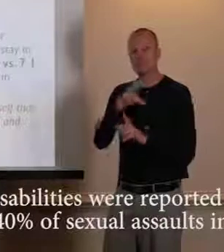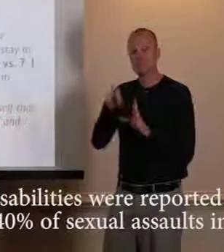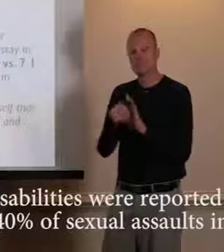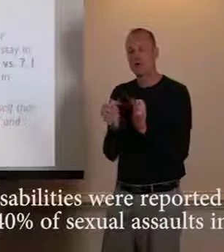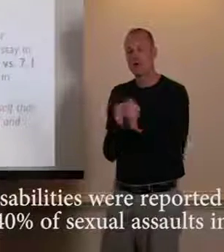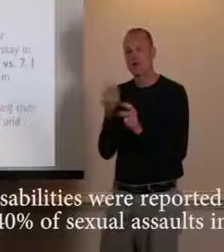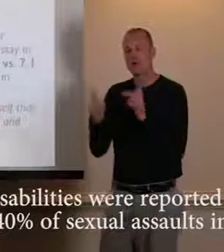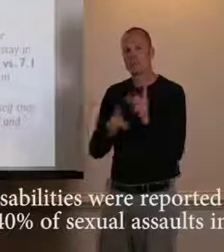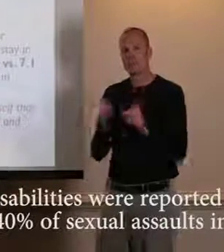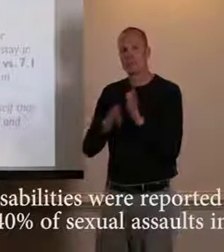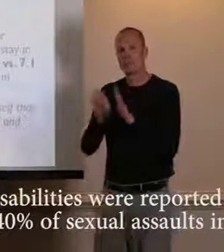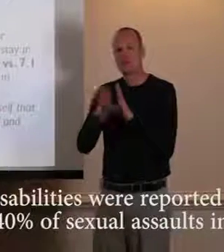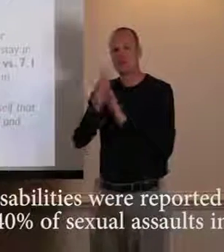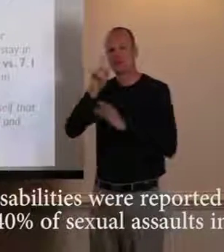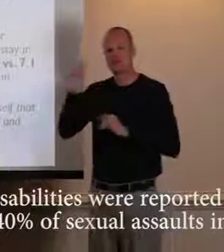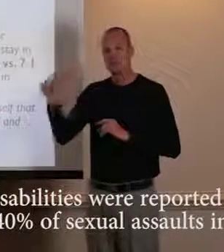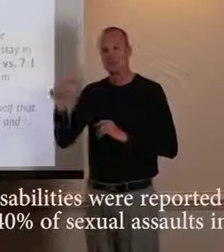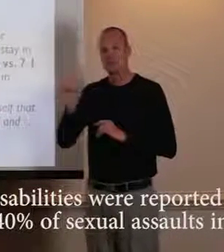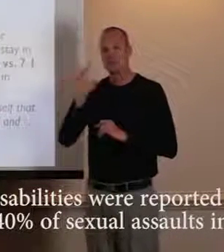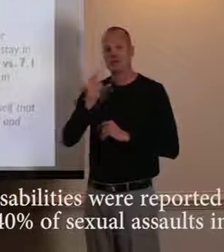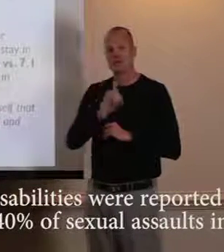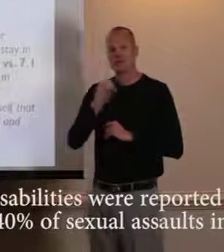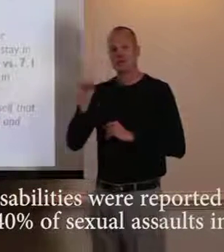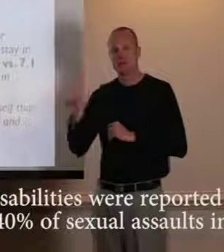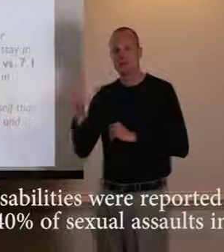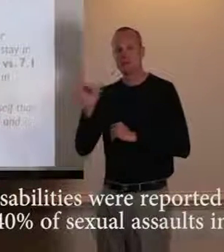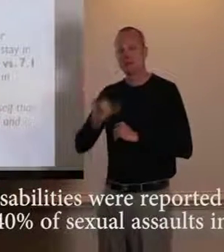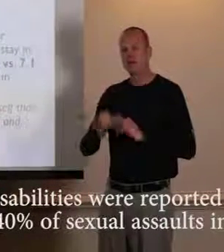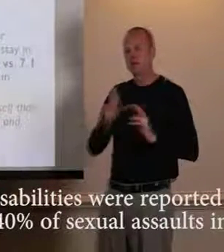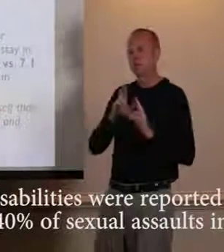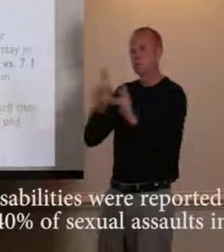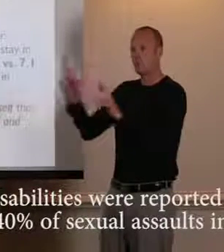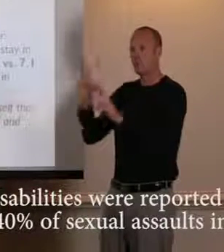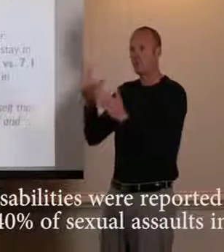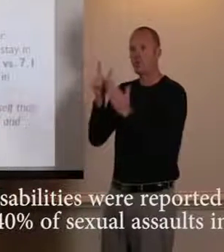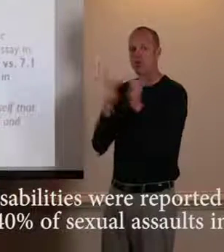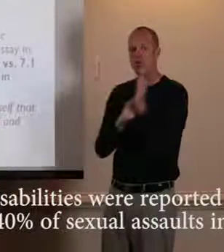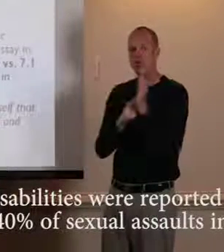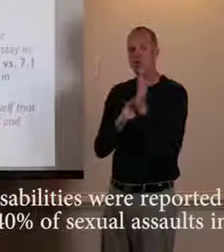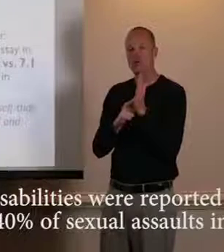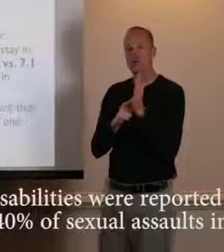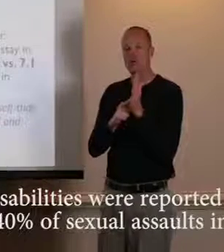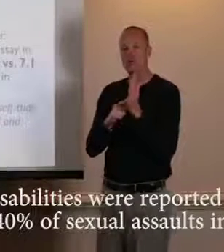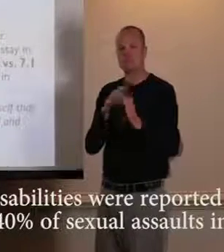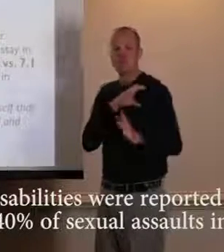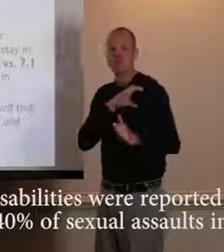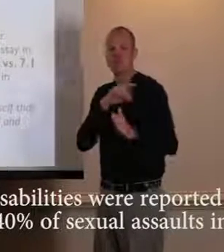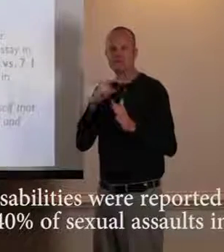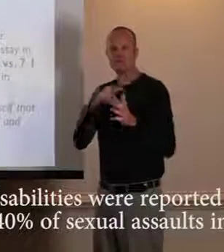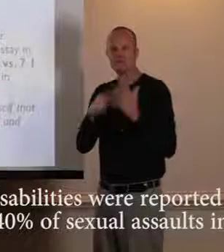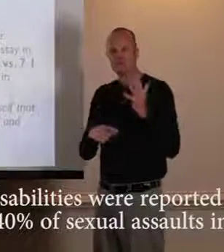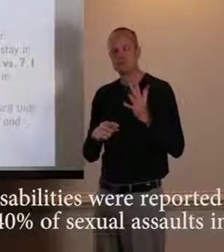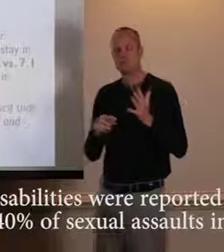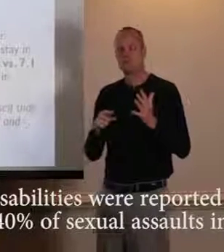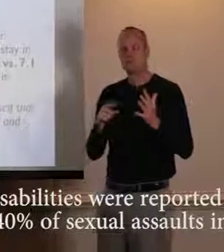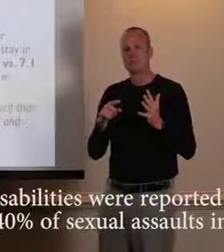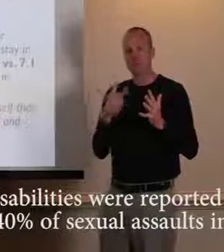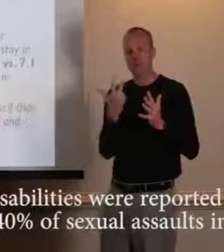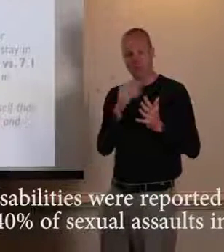people with developmental disabilities were reported to law enforcement. Now, only 40% of